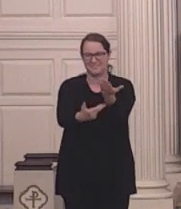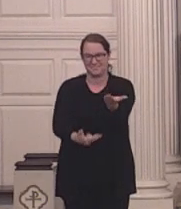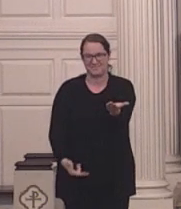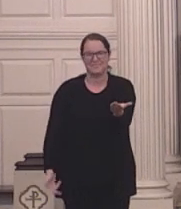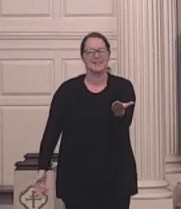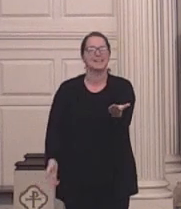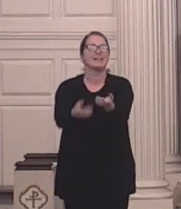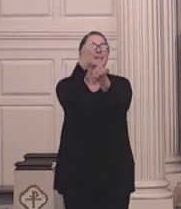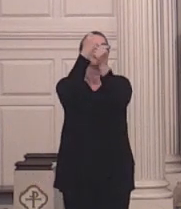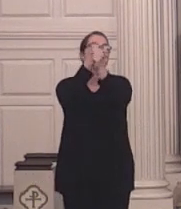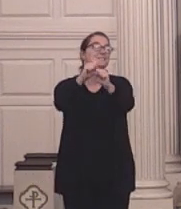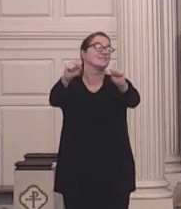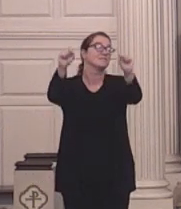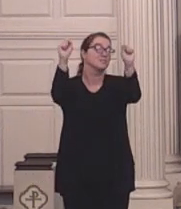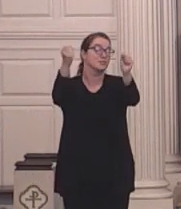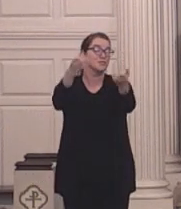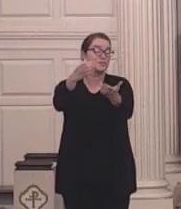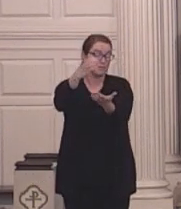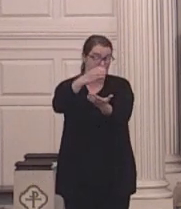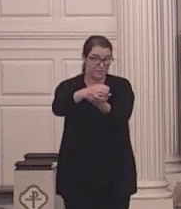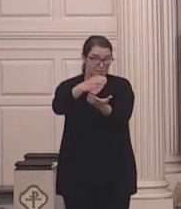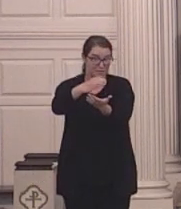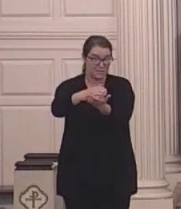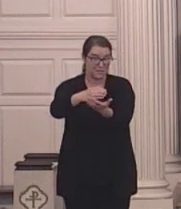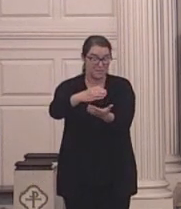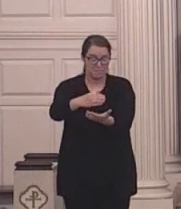I will take the cup of